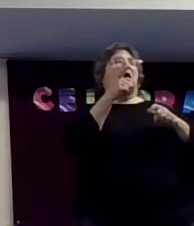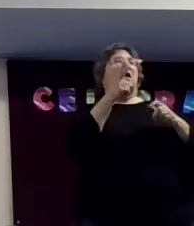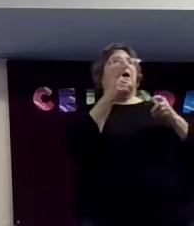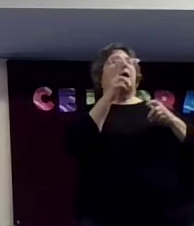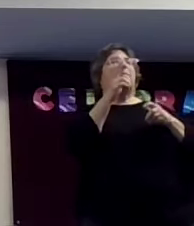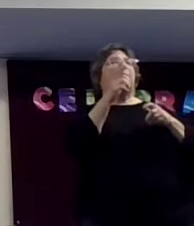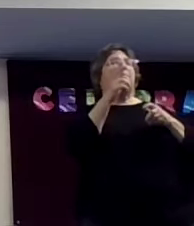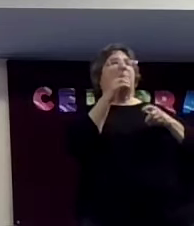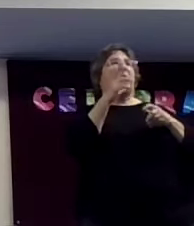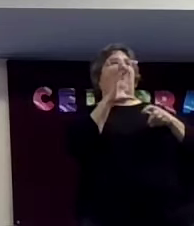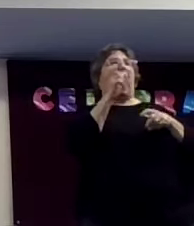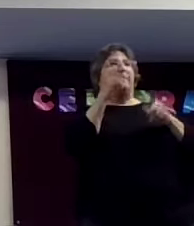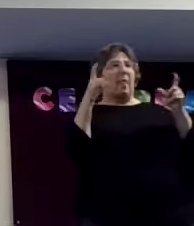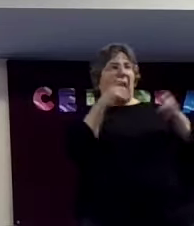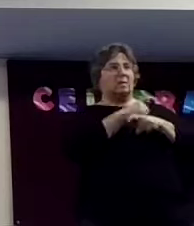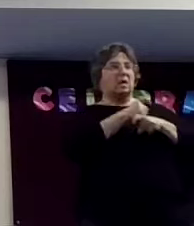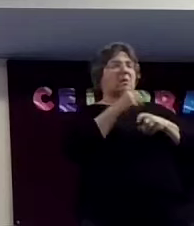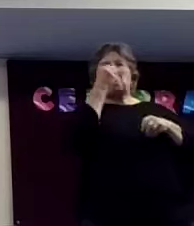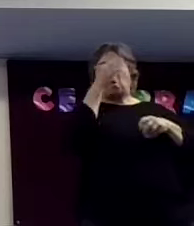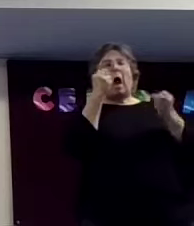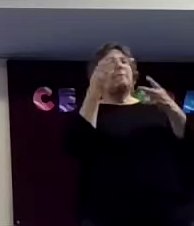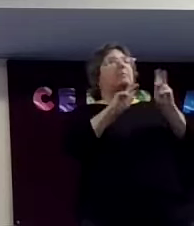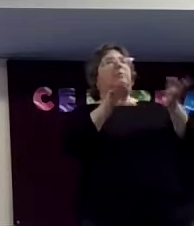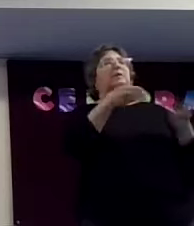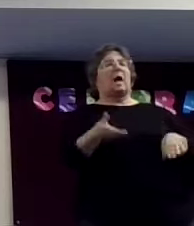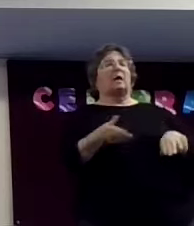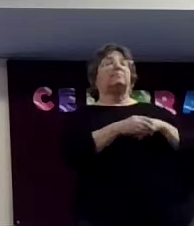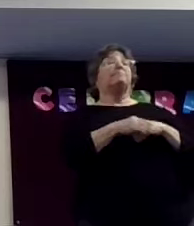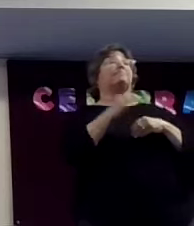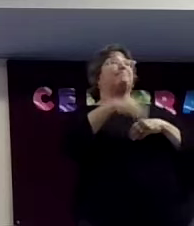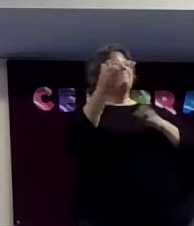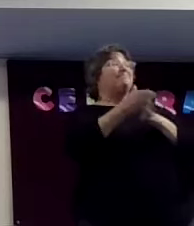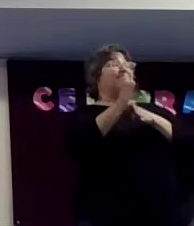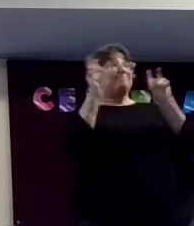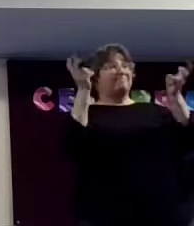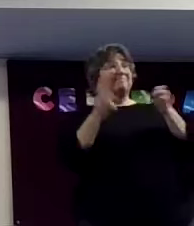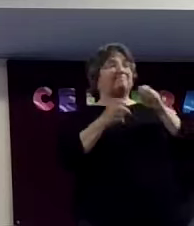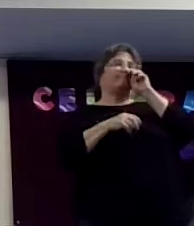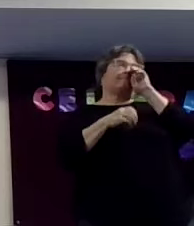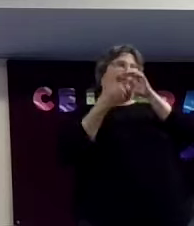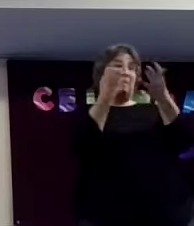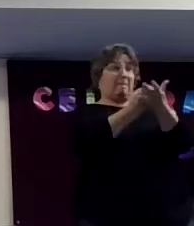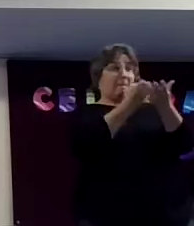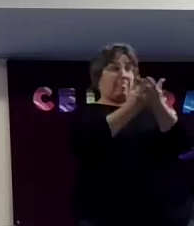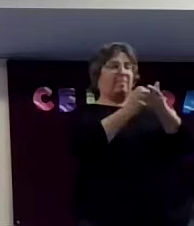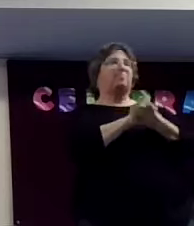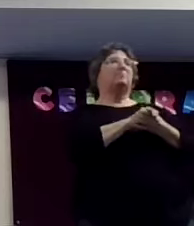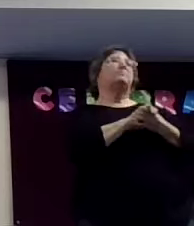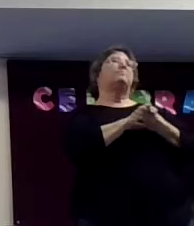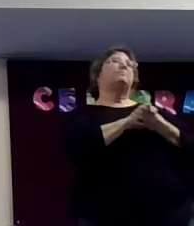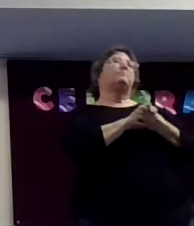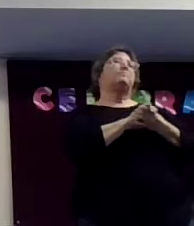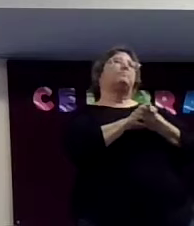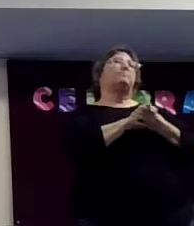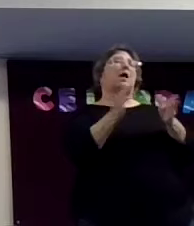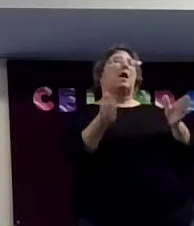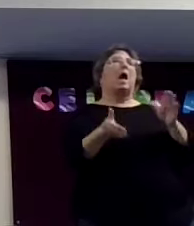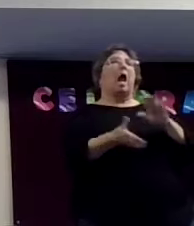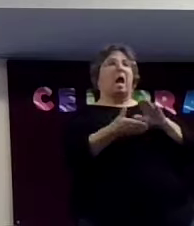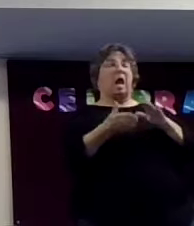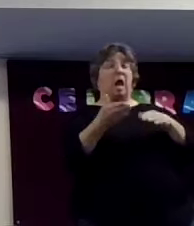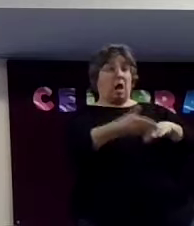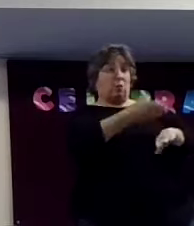who care nothing about how many people die. The next major issue is the economy. Increasing